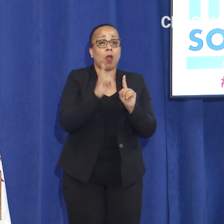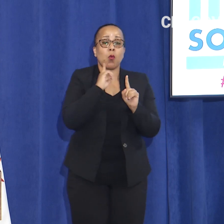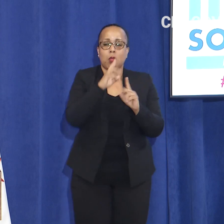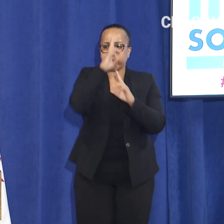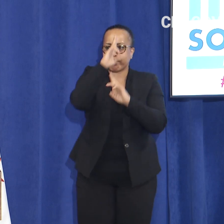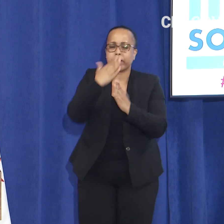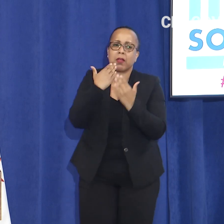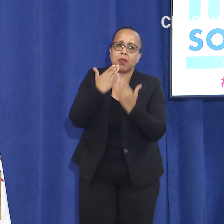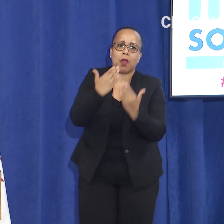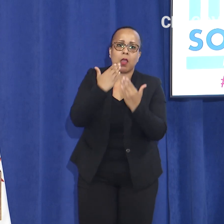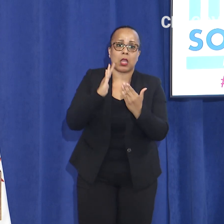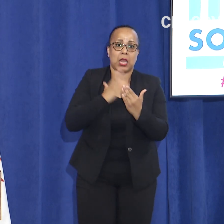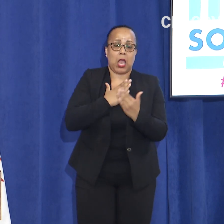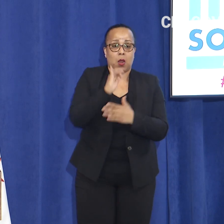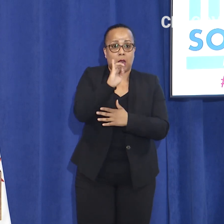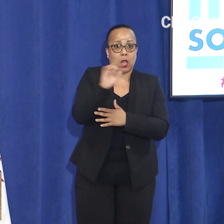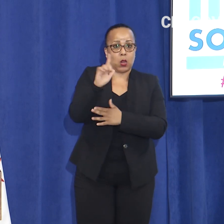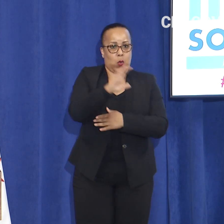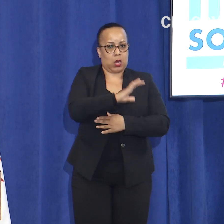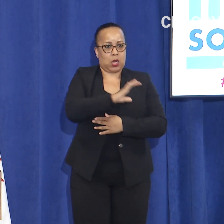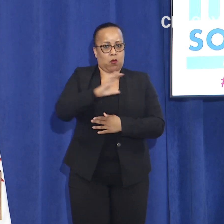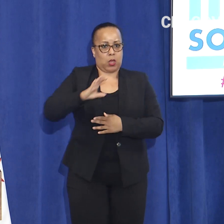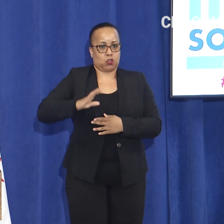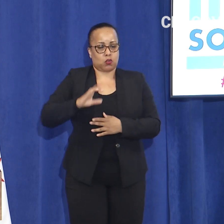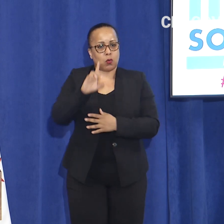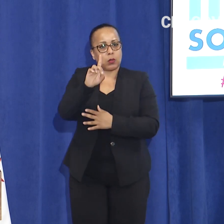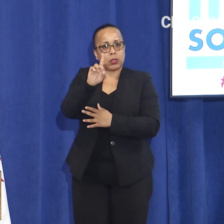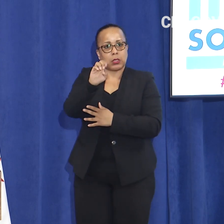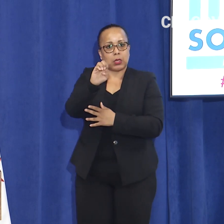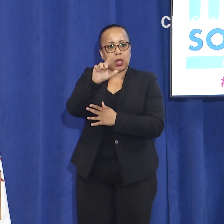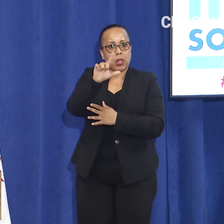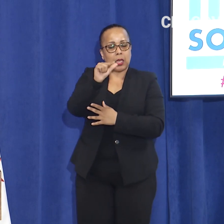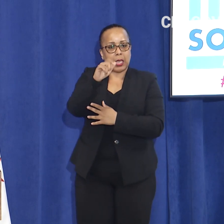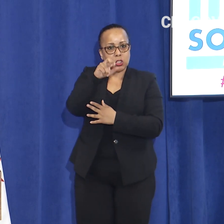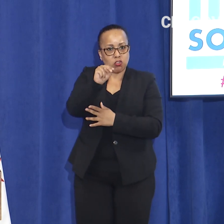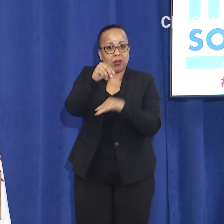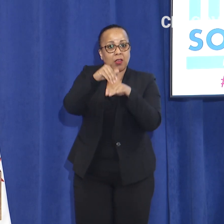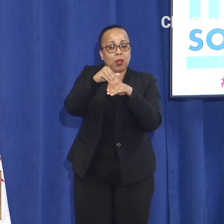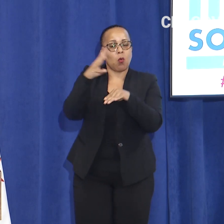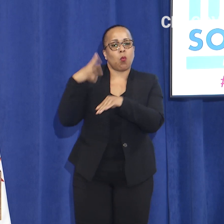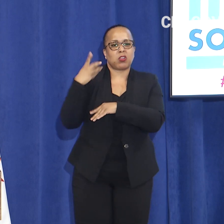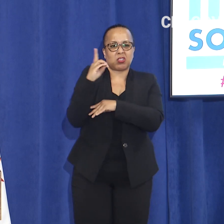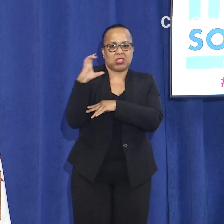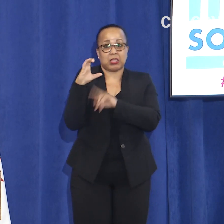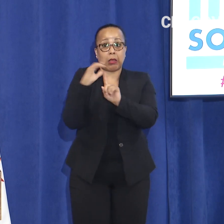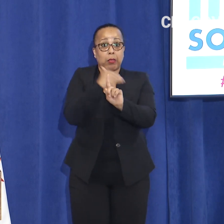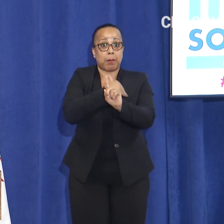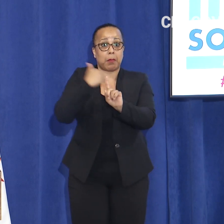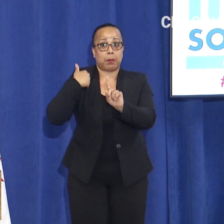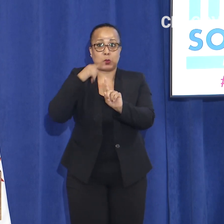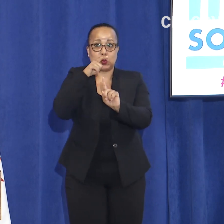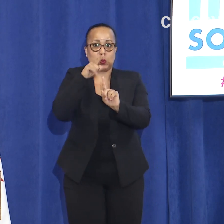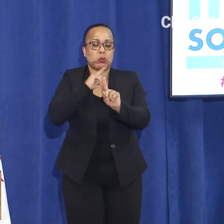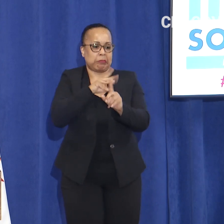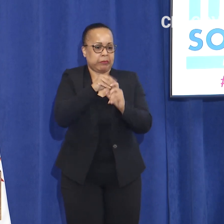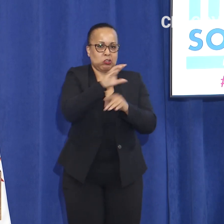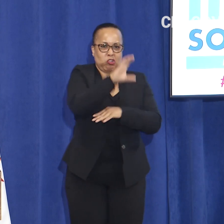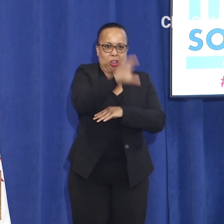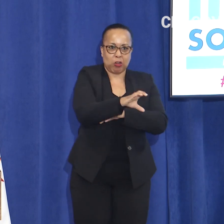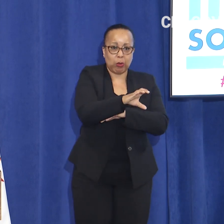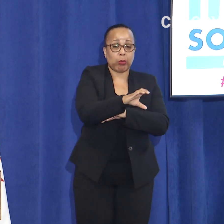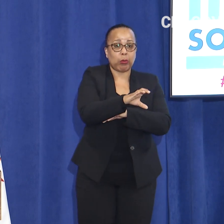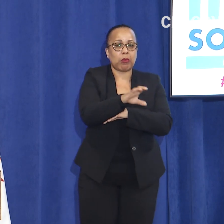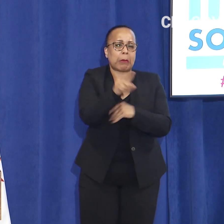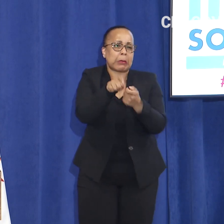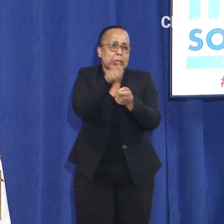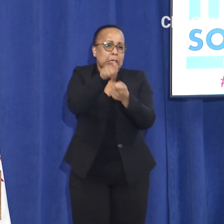thanks to our Illinois congressional delegation in Washington, D.C., and particularly those members who touched Chicago. I want to call